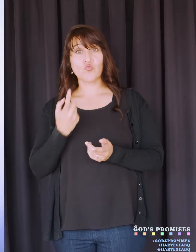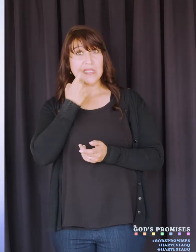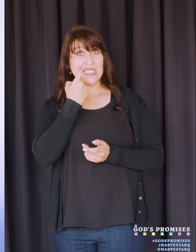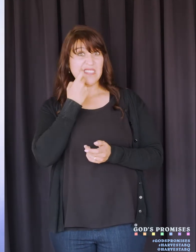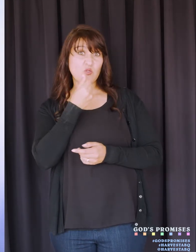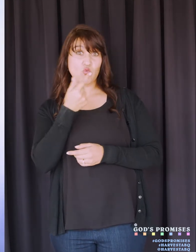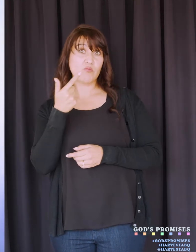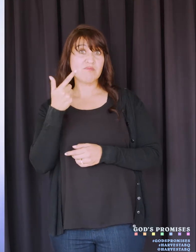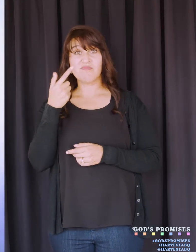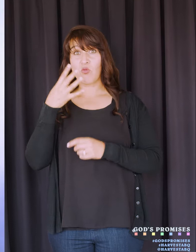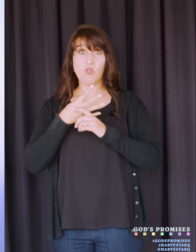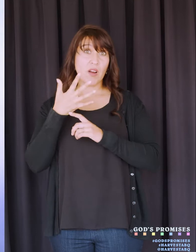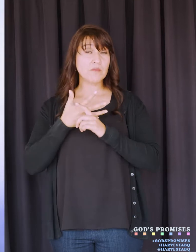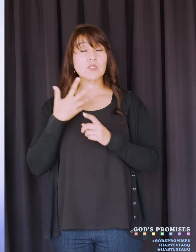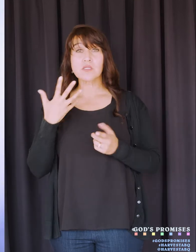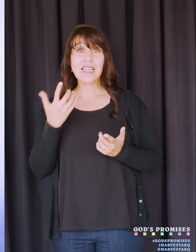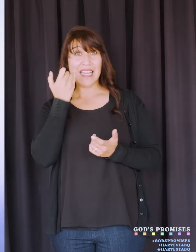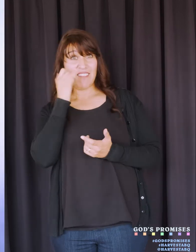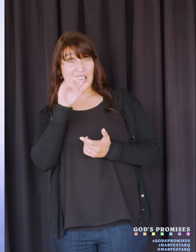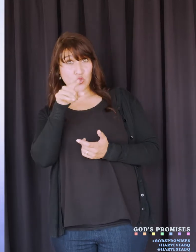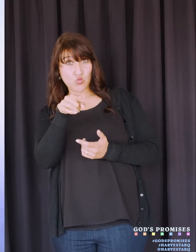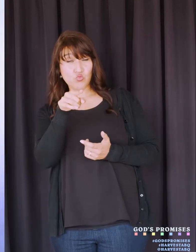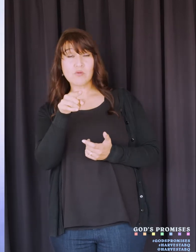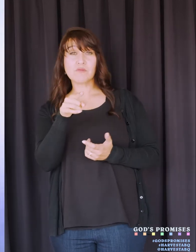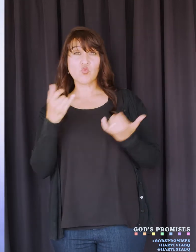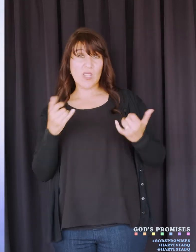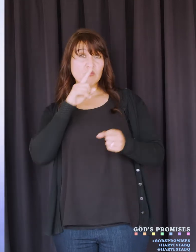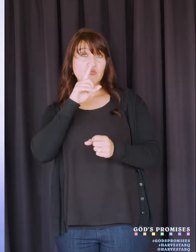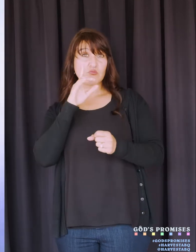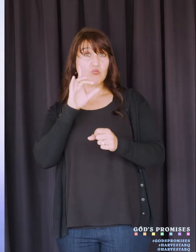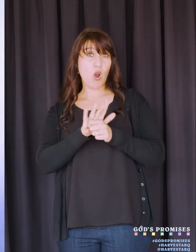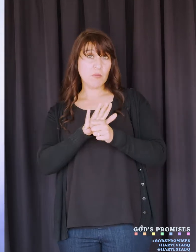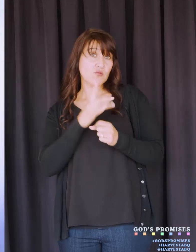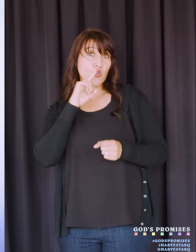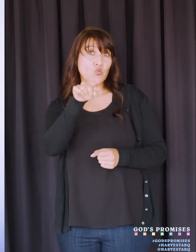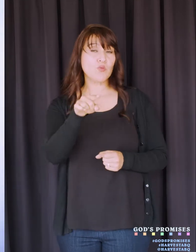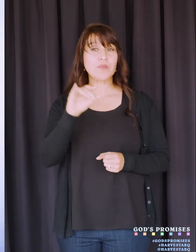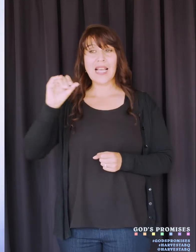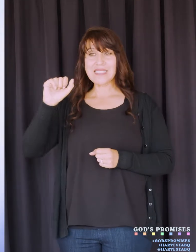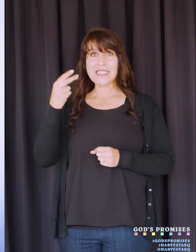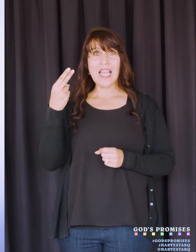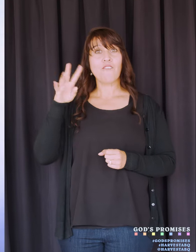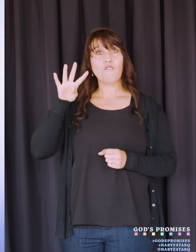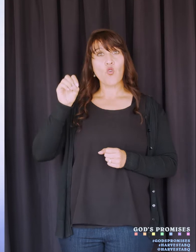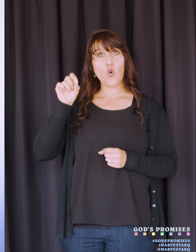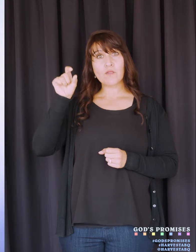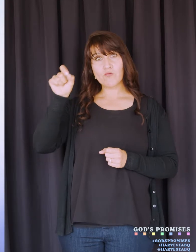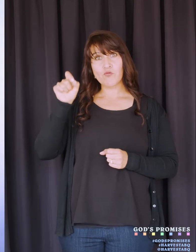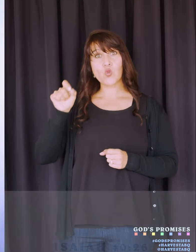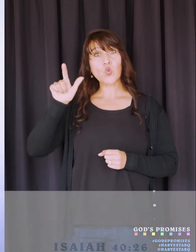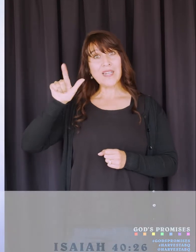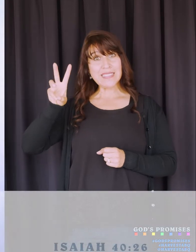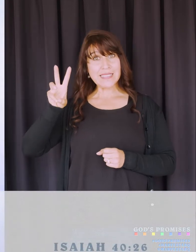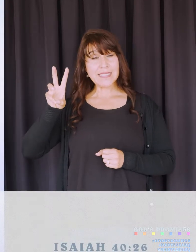last few months. If that's you, today's promise is for you. Isaiah chapter 40, verse 26, Isaiah